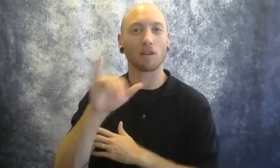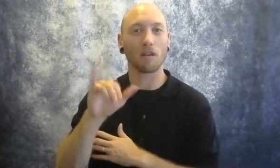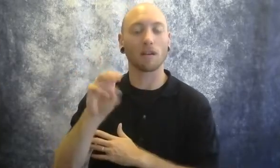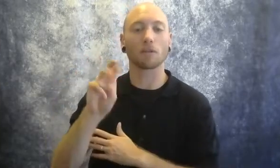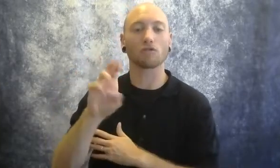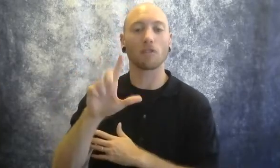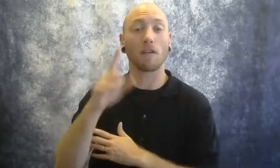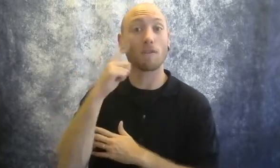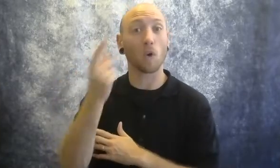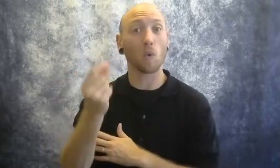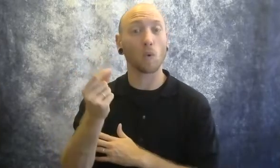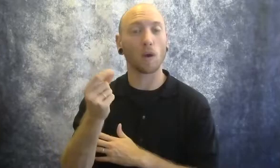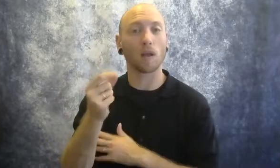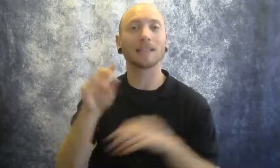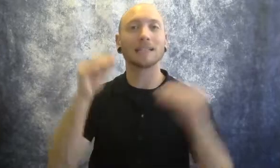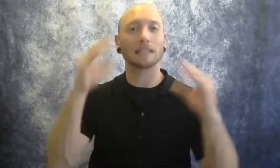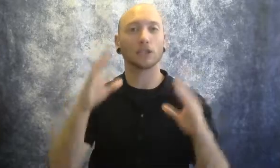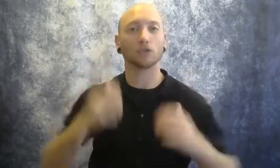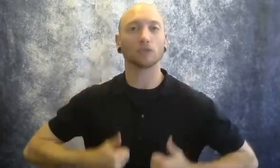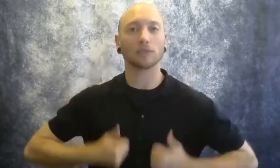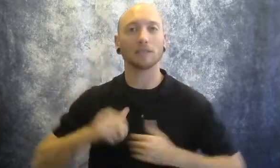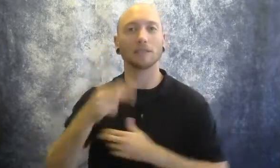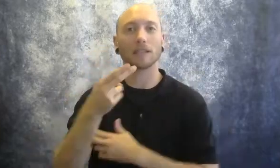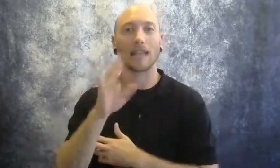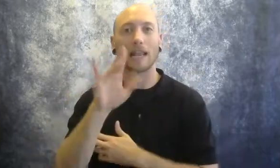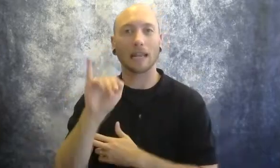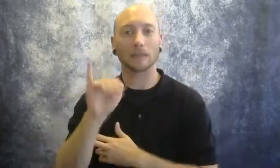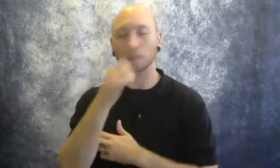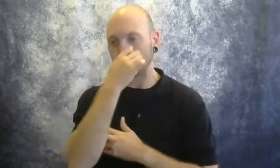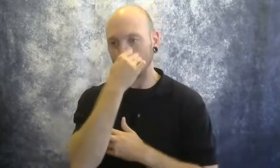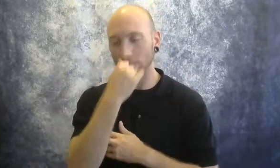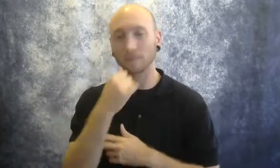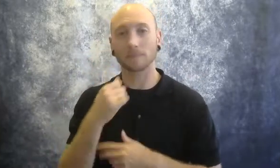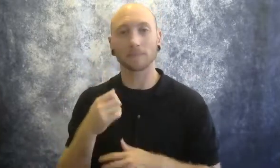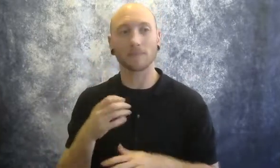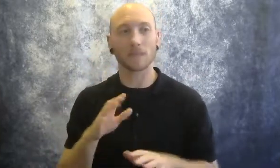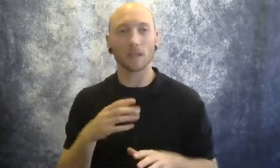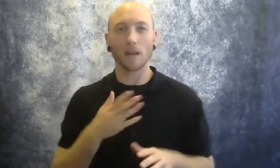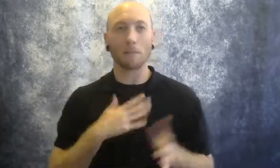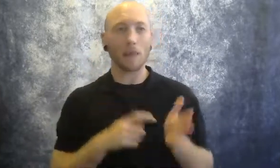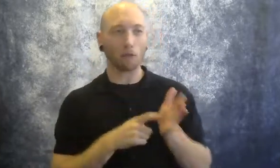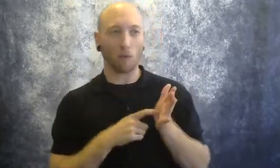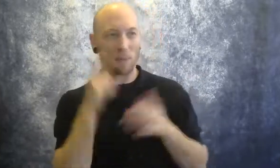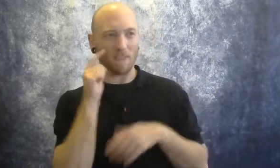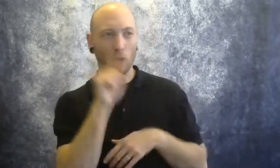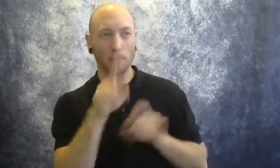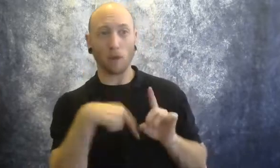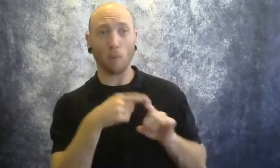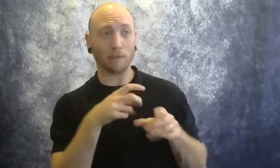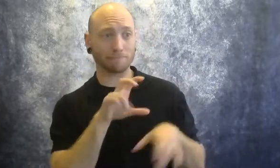in Montreal for teachers in Haiti. Okay. One of the stipulations I had for her